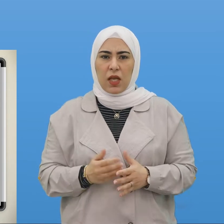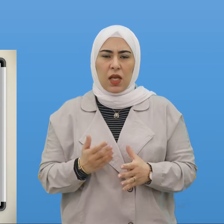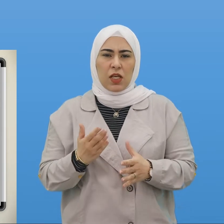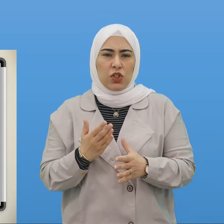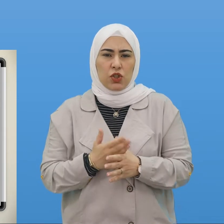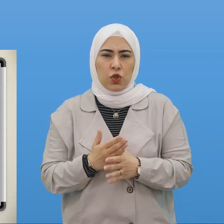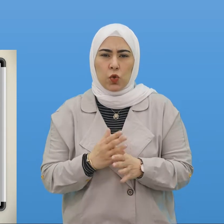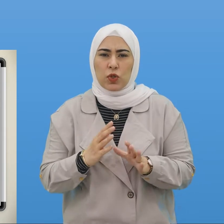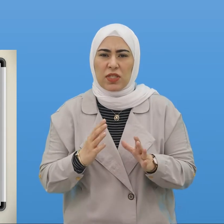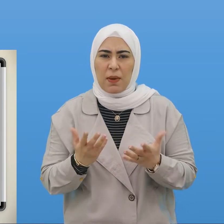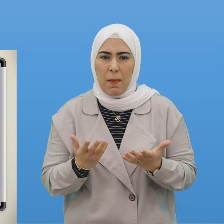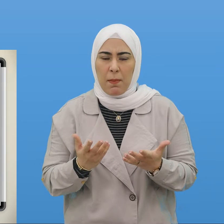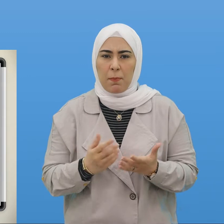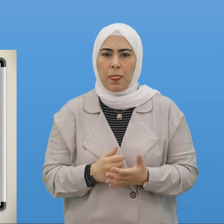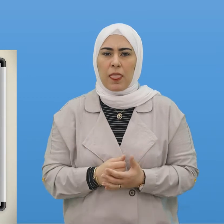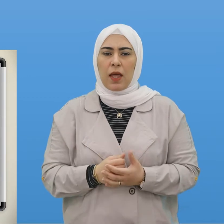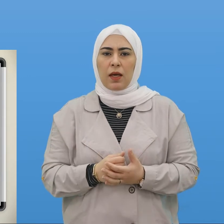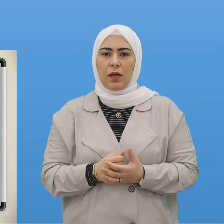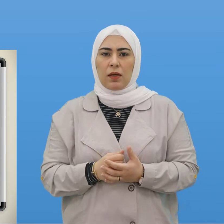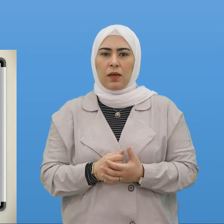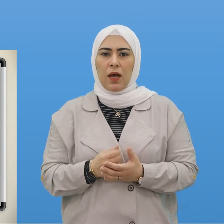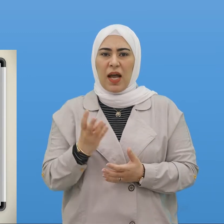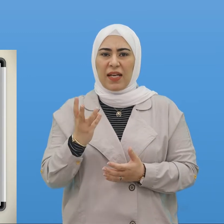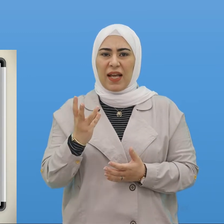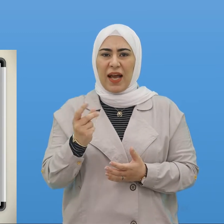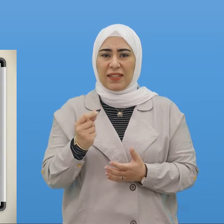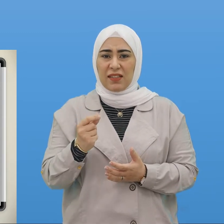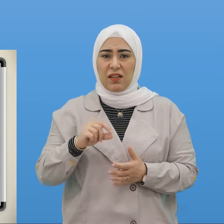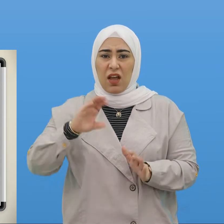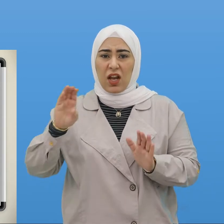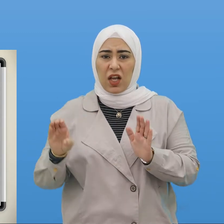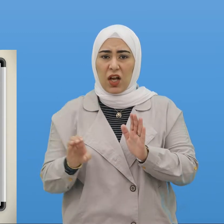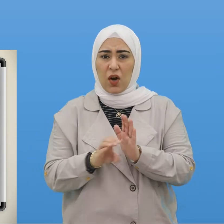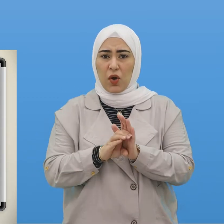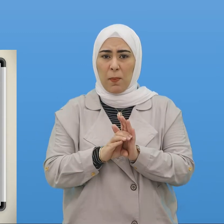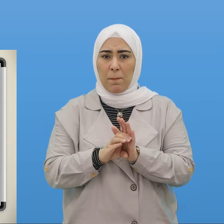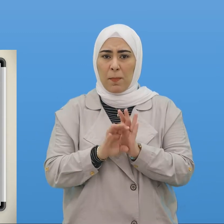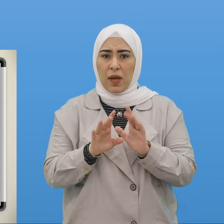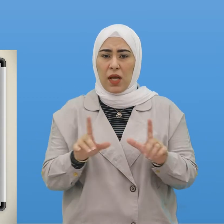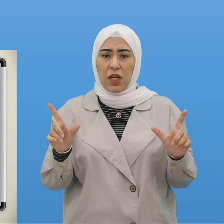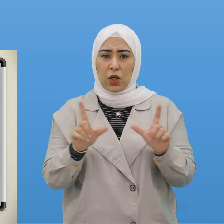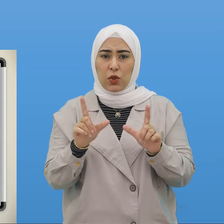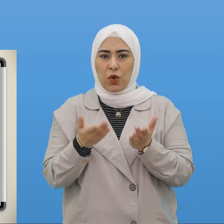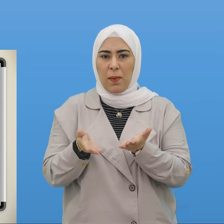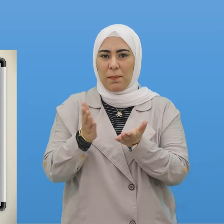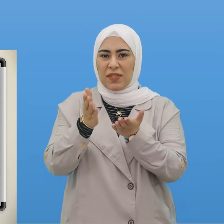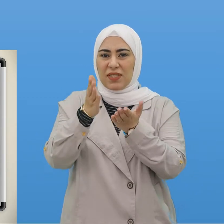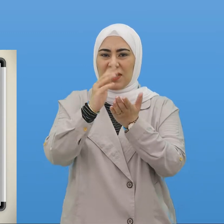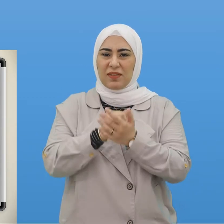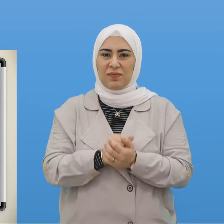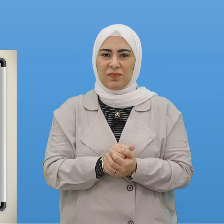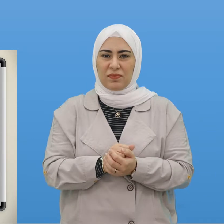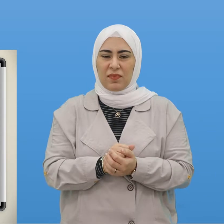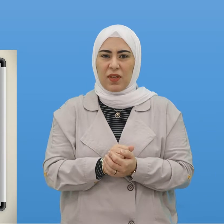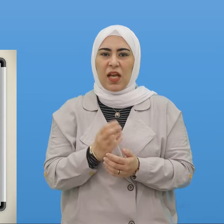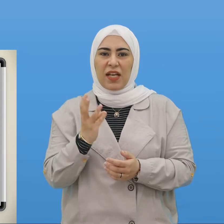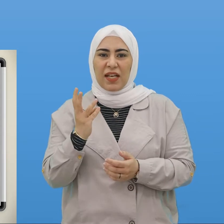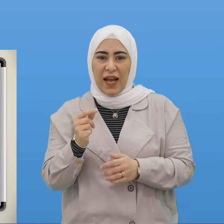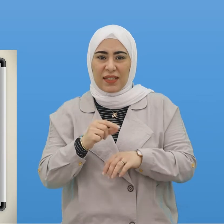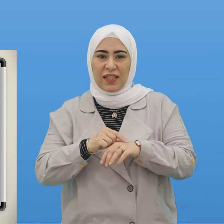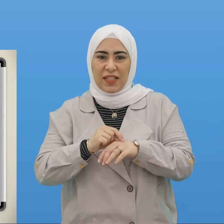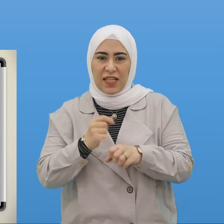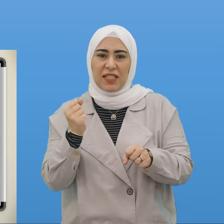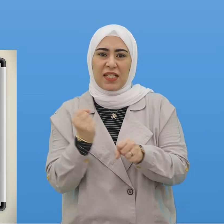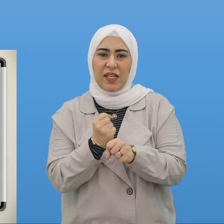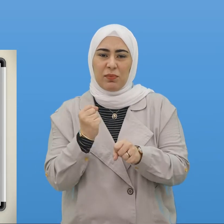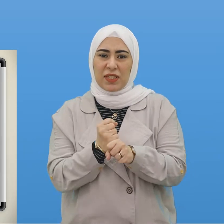of computer crime has been the increase in the number of ordinary people who use internet websites to buy things, to book holidays,